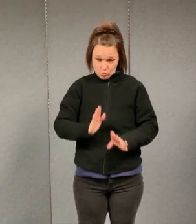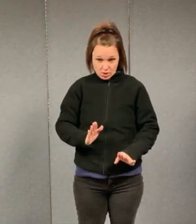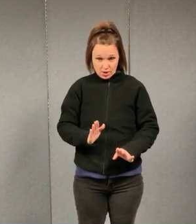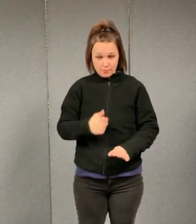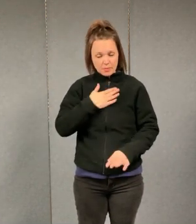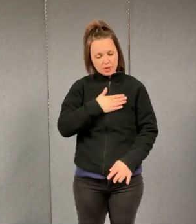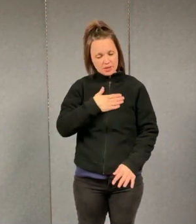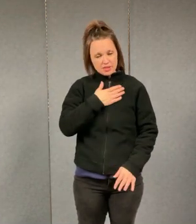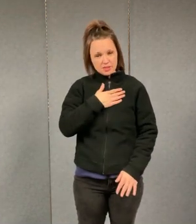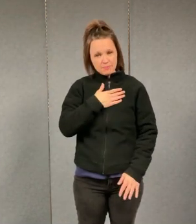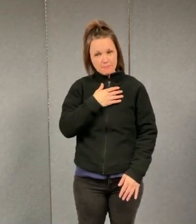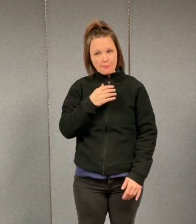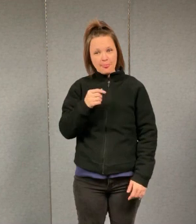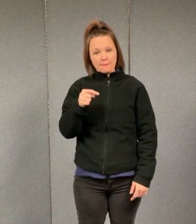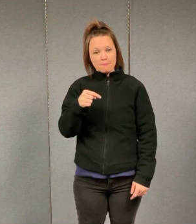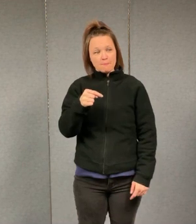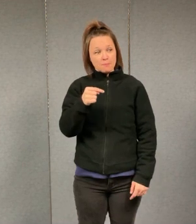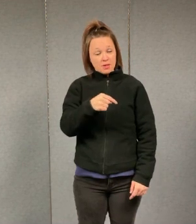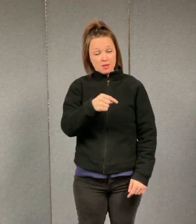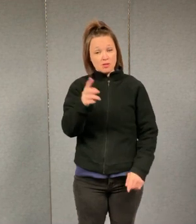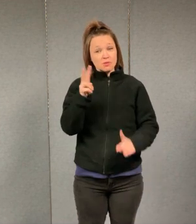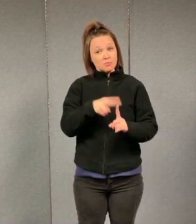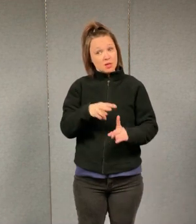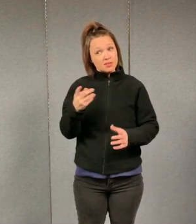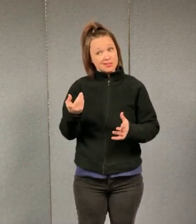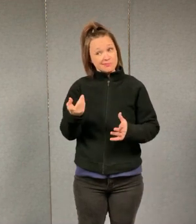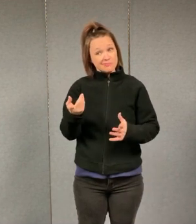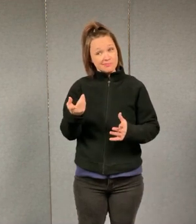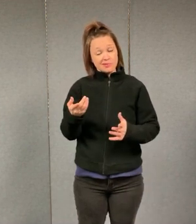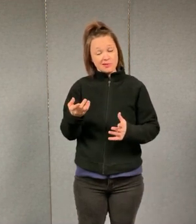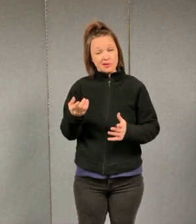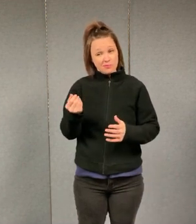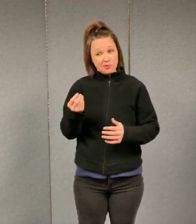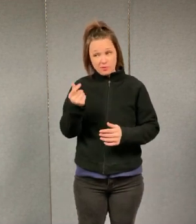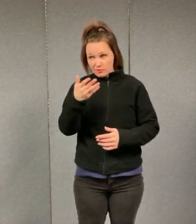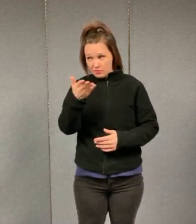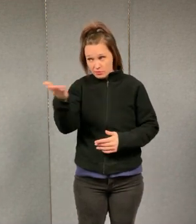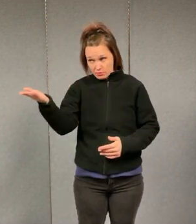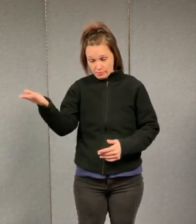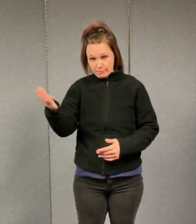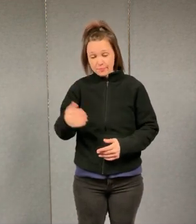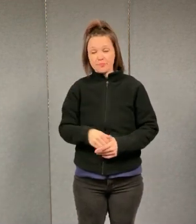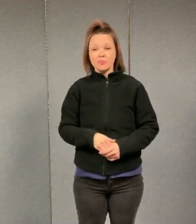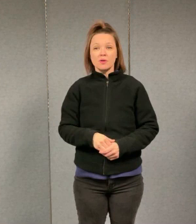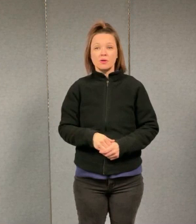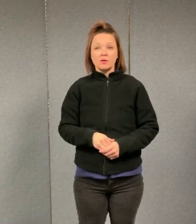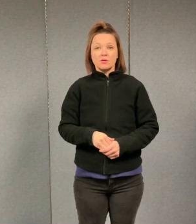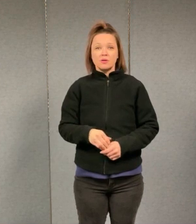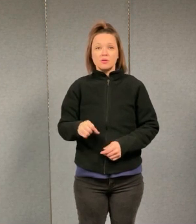This applies to a couple of you. The student council will meet as scheduled on Wednesday, but